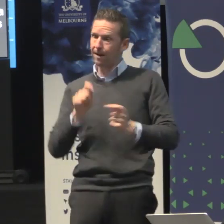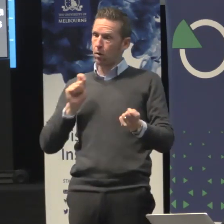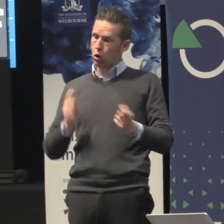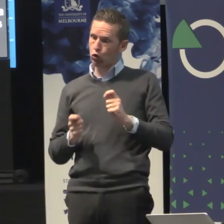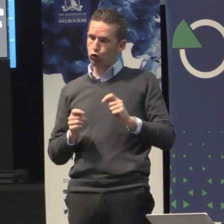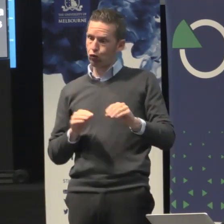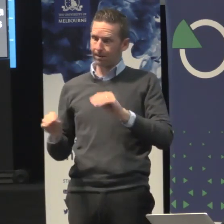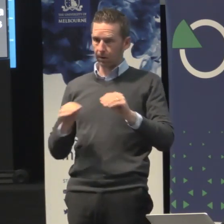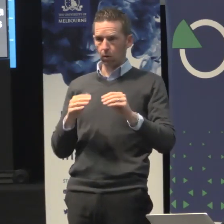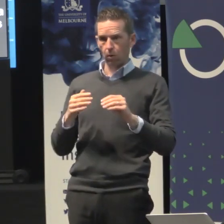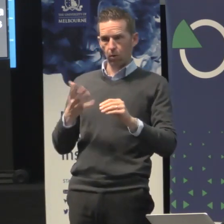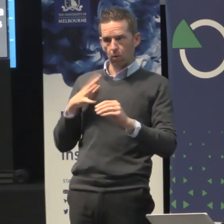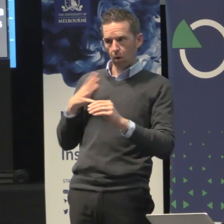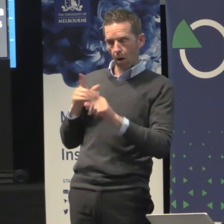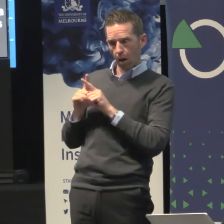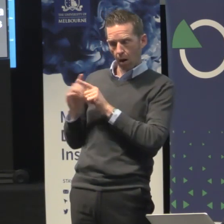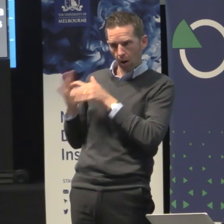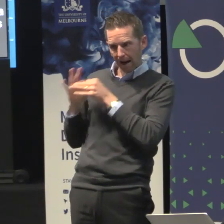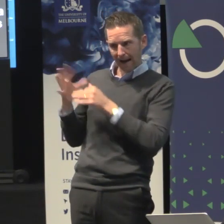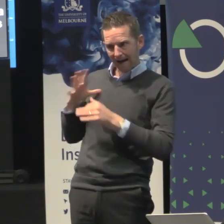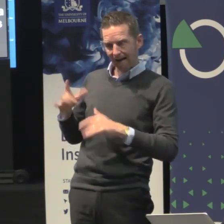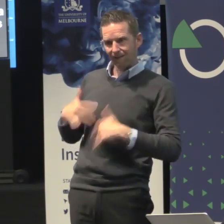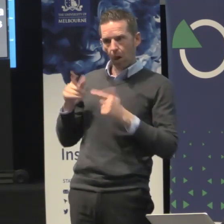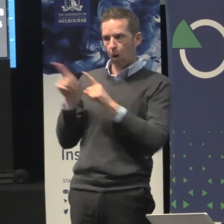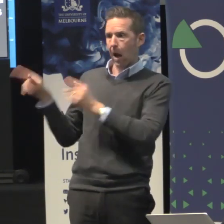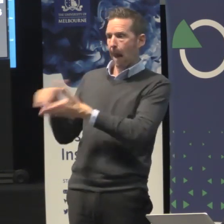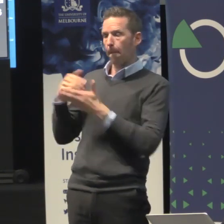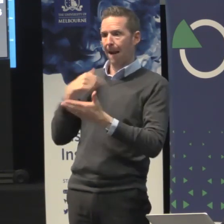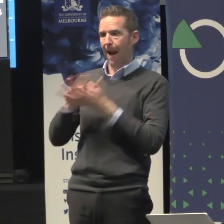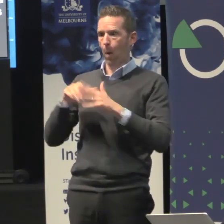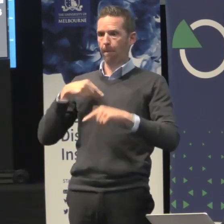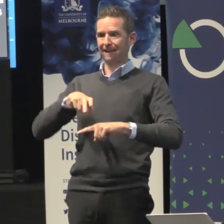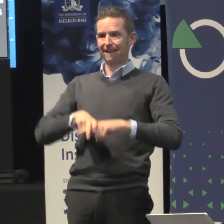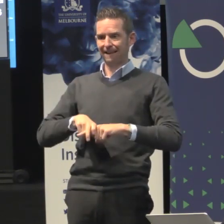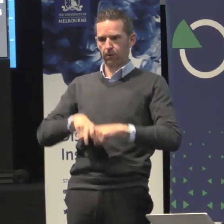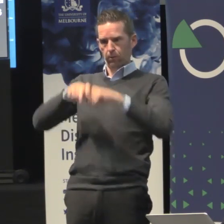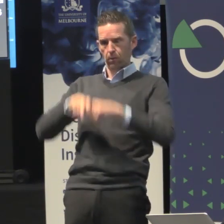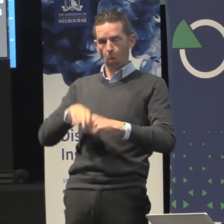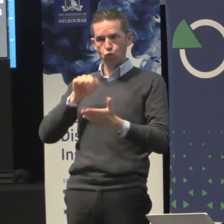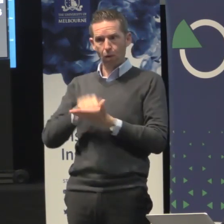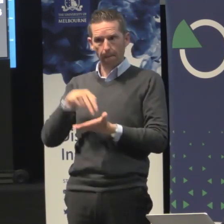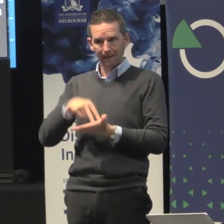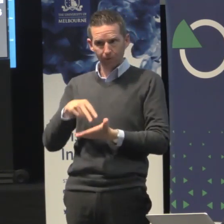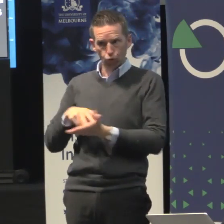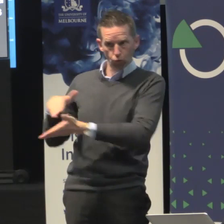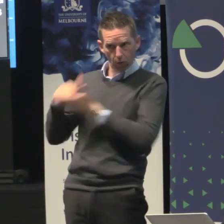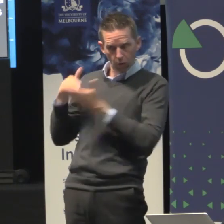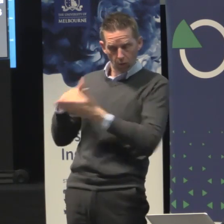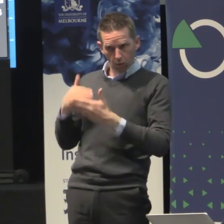about making me feel like I'm sitting in the right position or that I'm on the